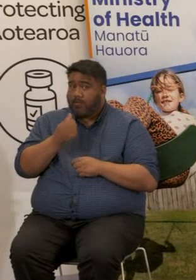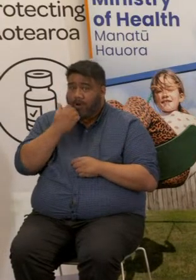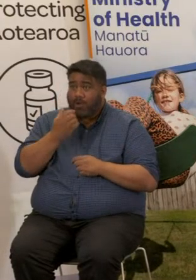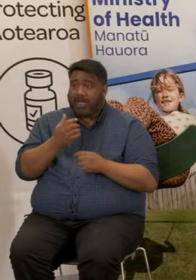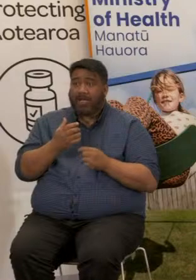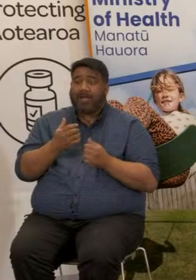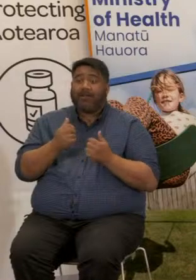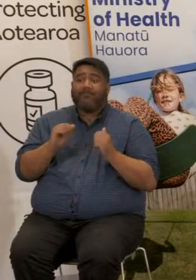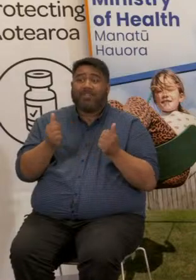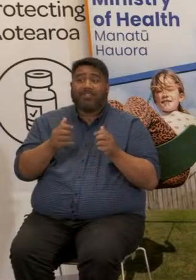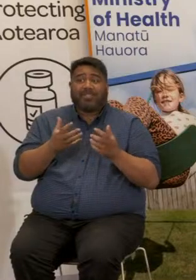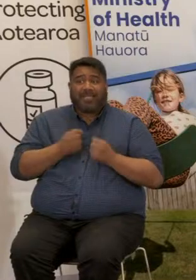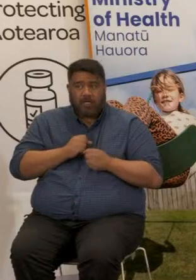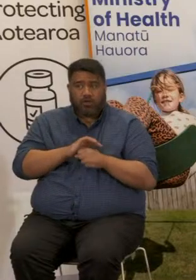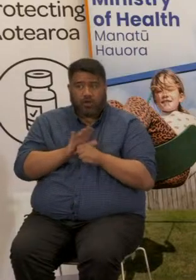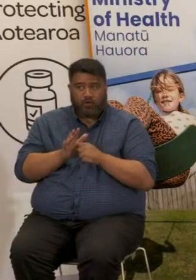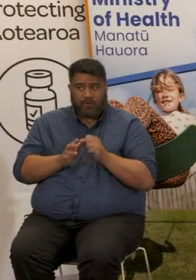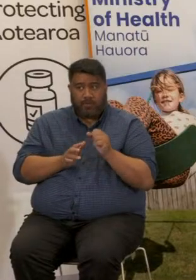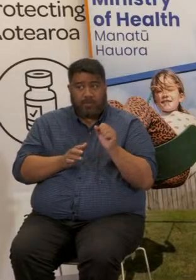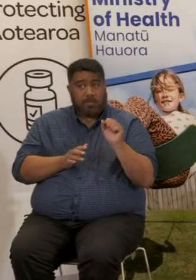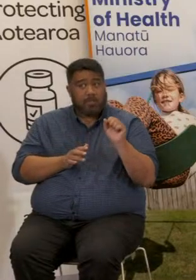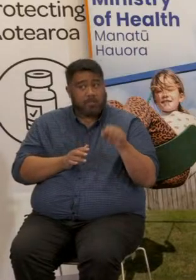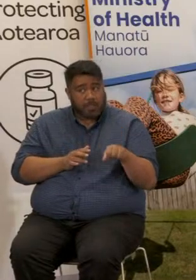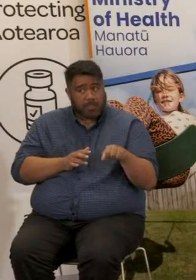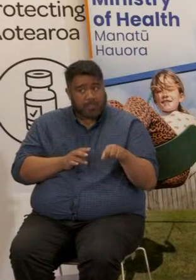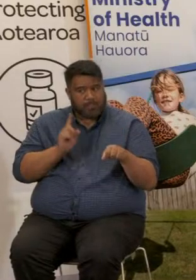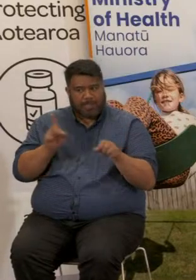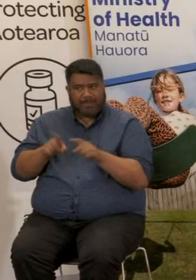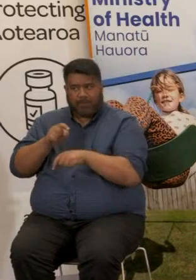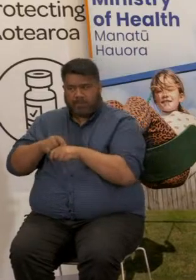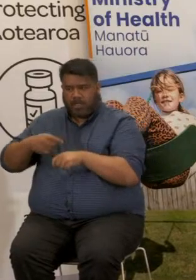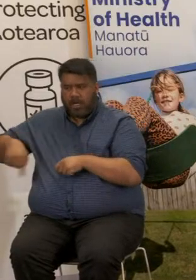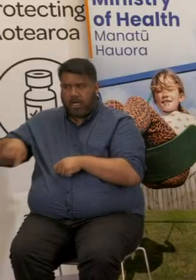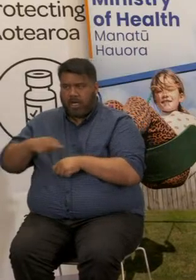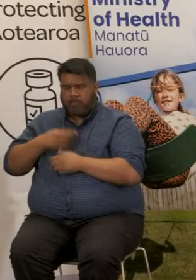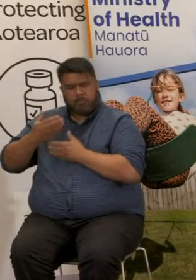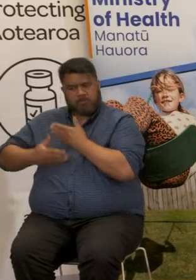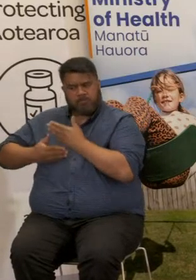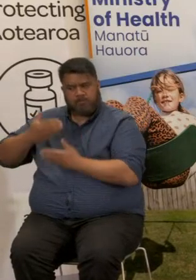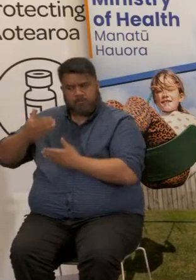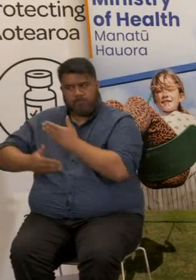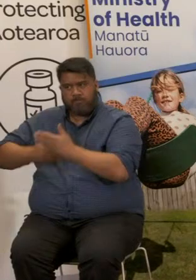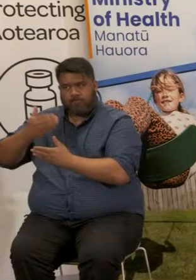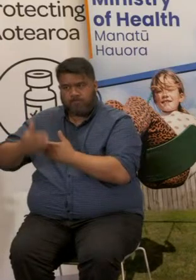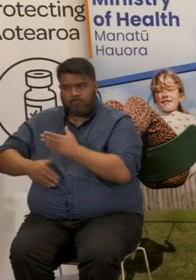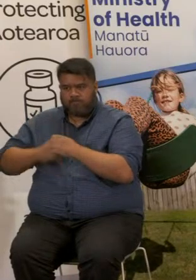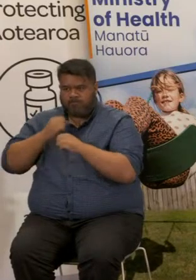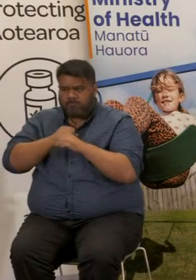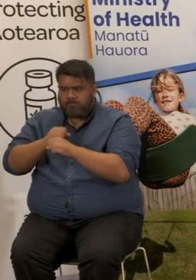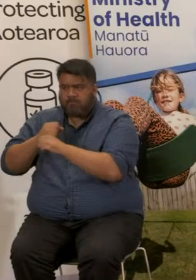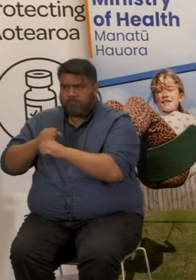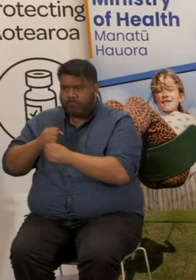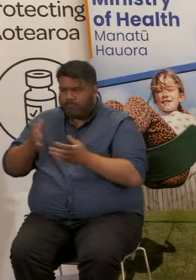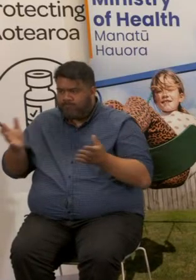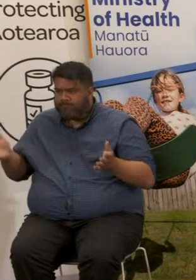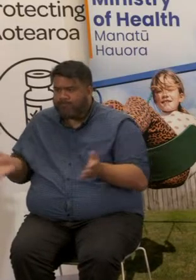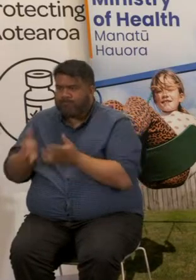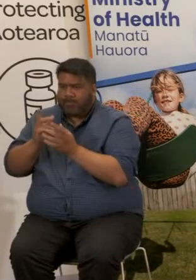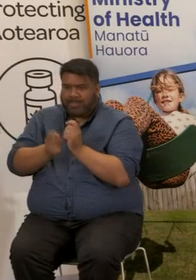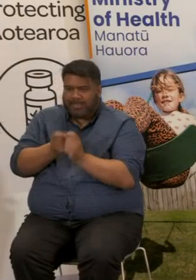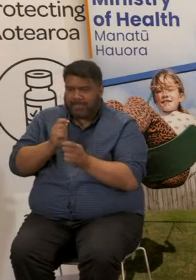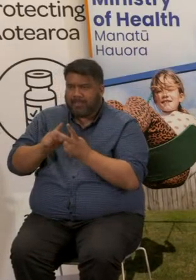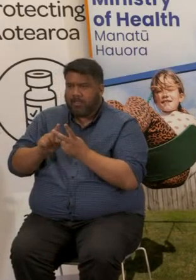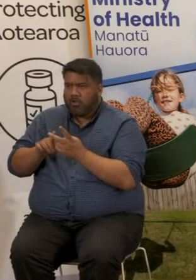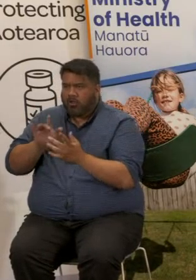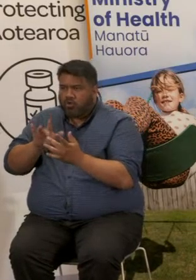just continue our really strong public health efforts with contact tracing, with testing, with